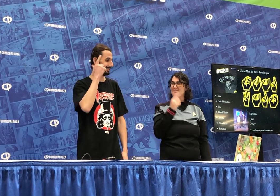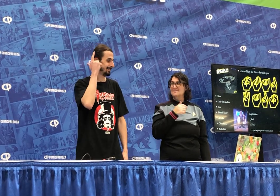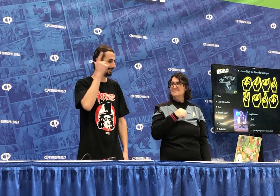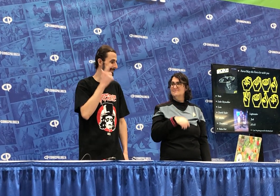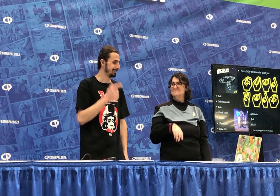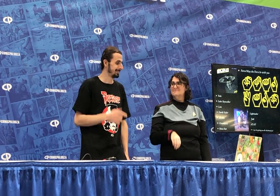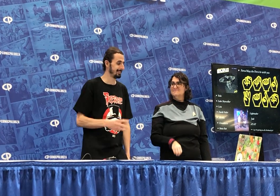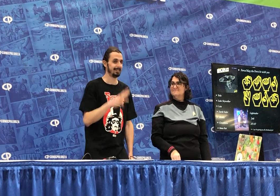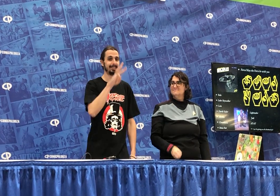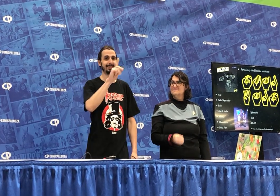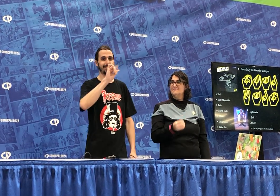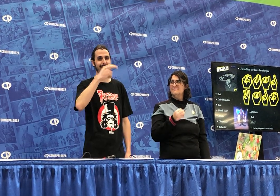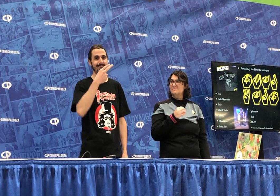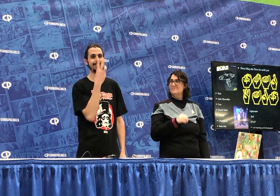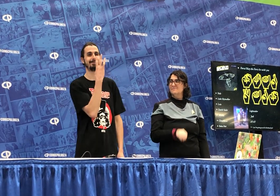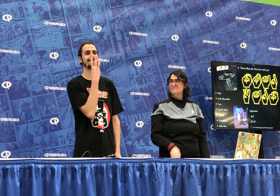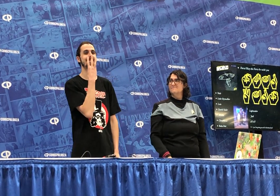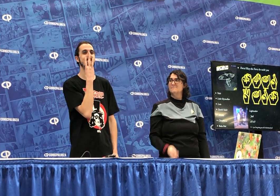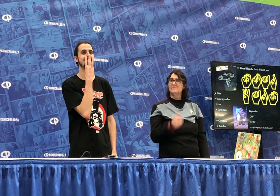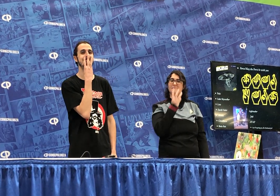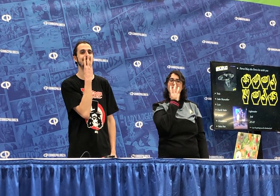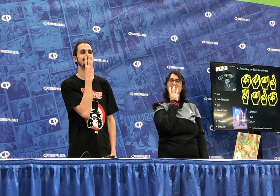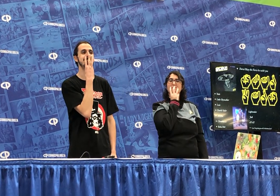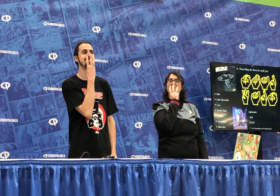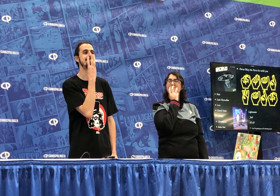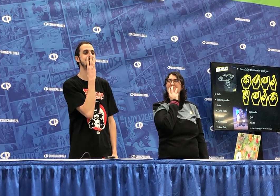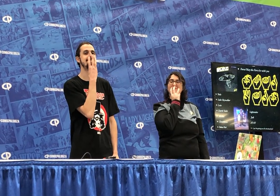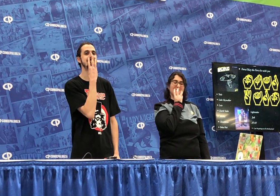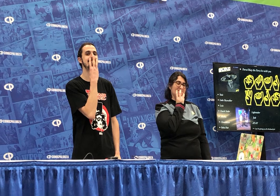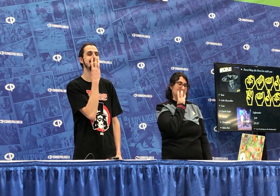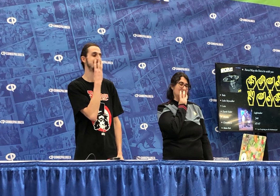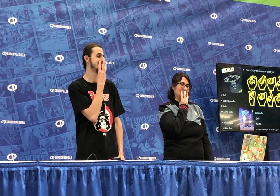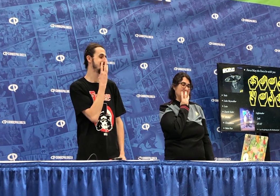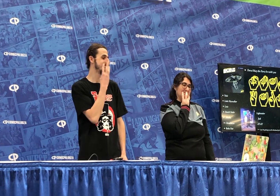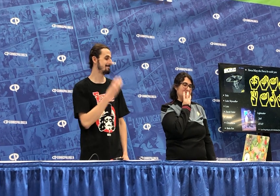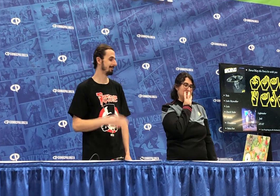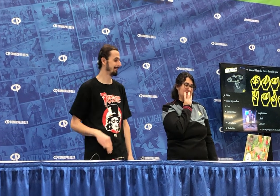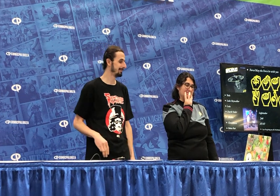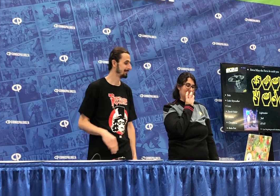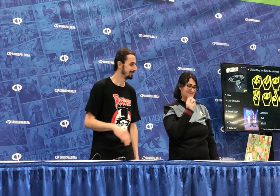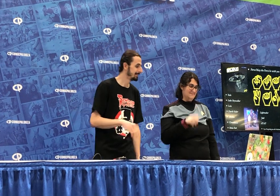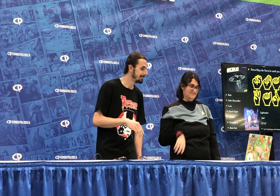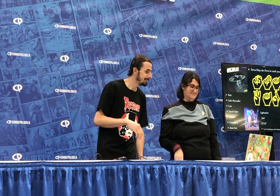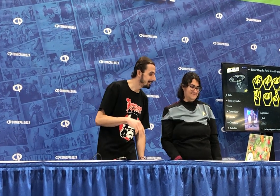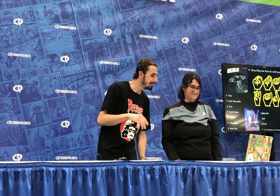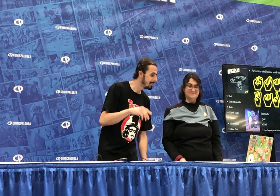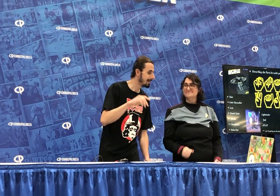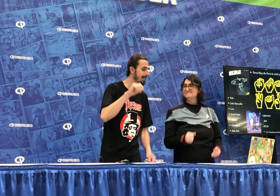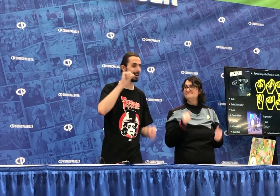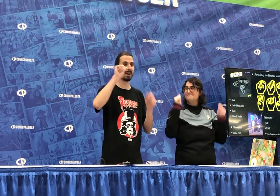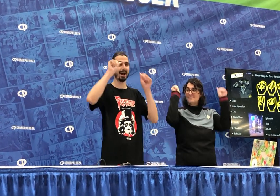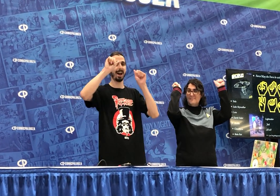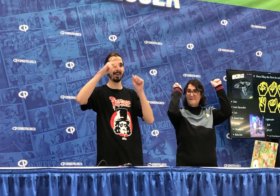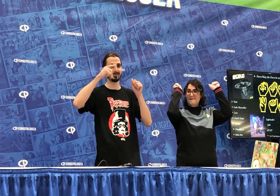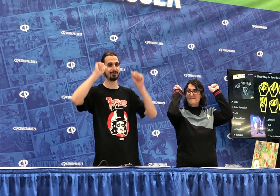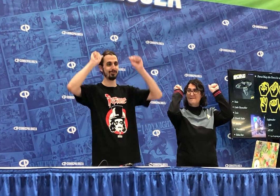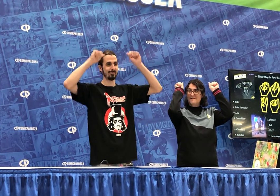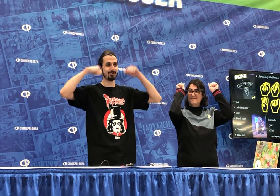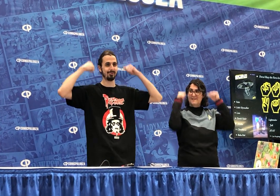an L, like her buns, Darth Vader, right here in the face for the mask, Ahsoka, you have your